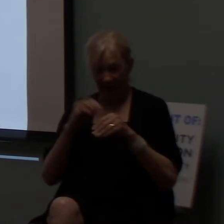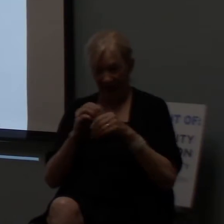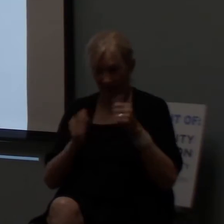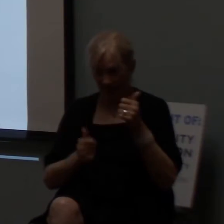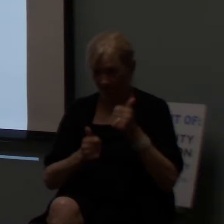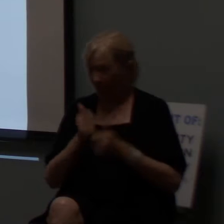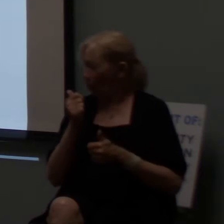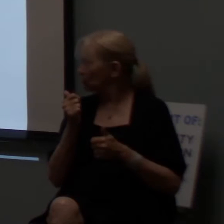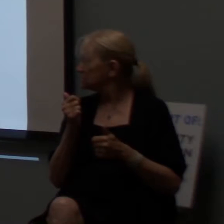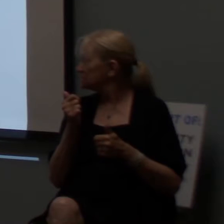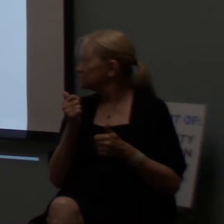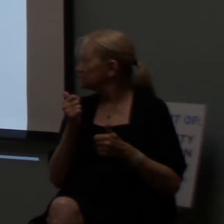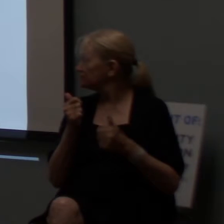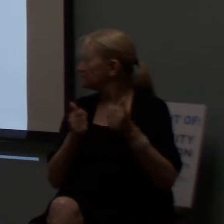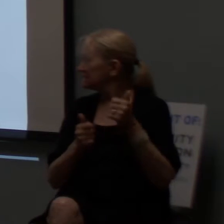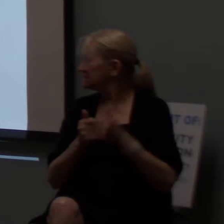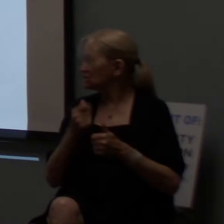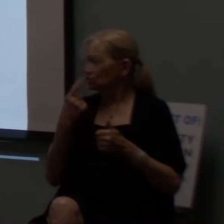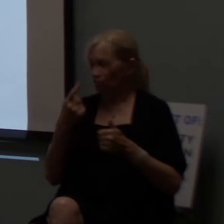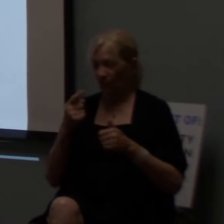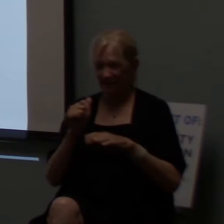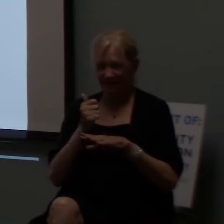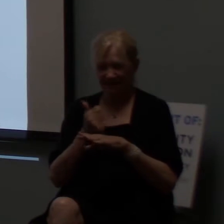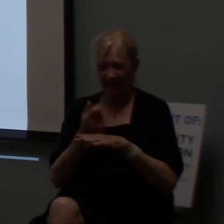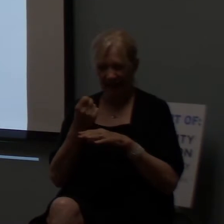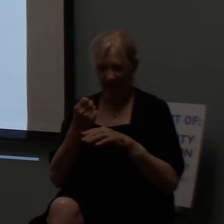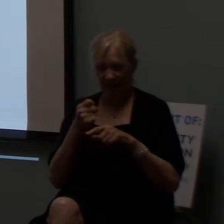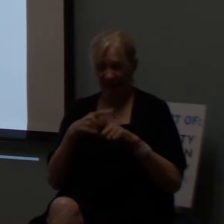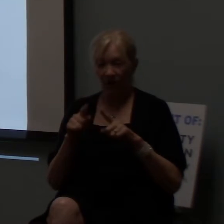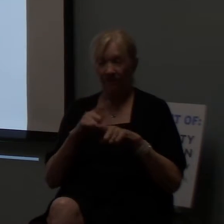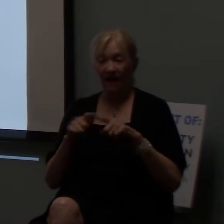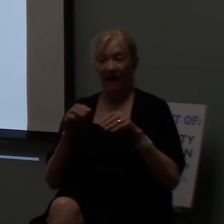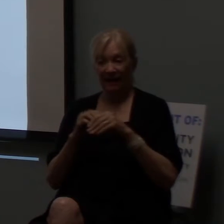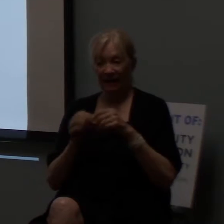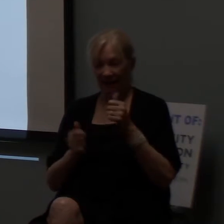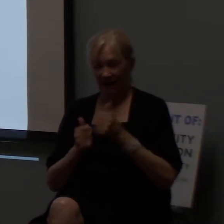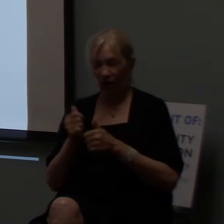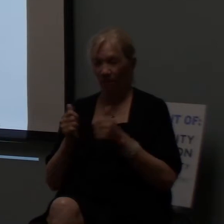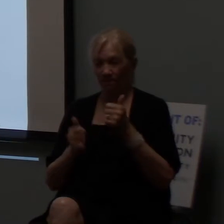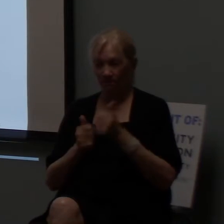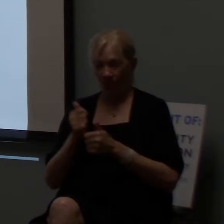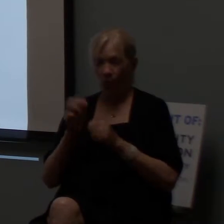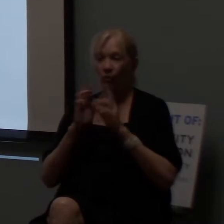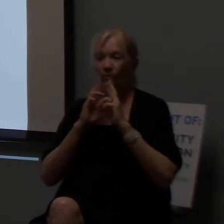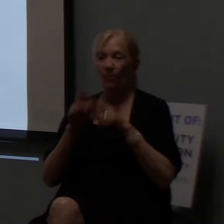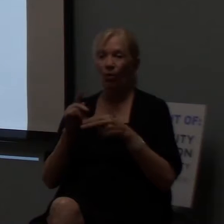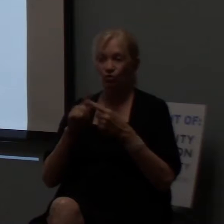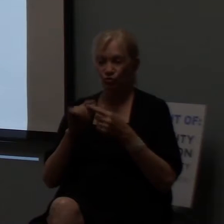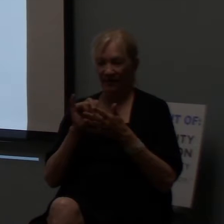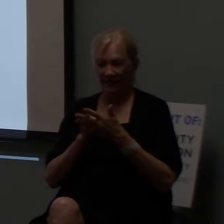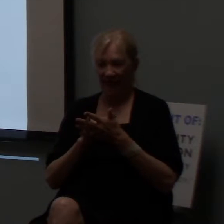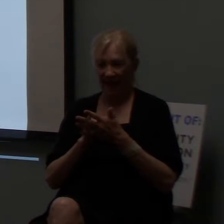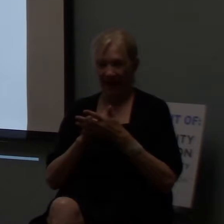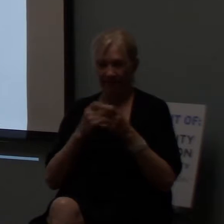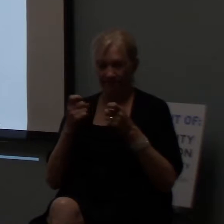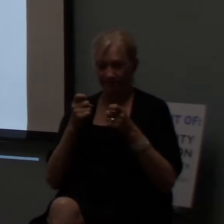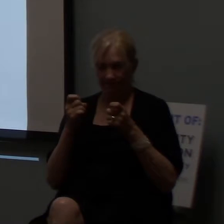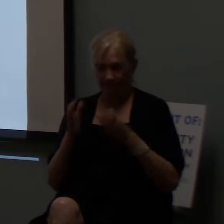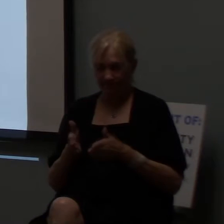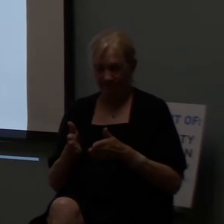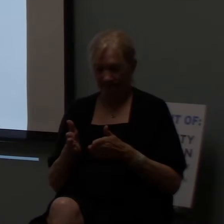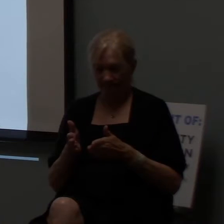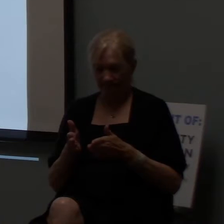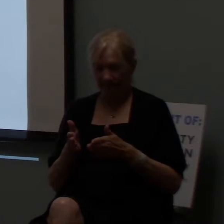and each one is set up a tiny bit differently, but in most counties, all those department heads would report to that county manager. And